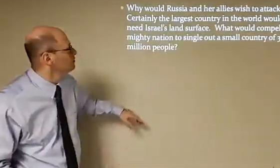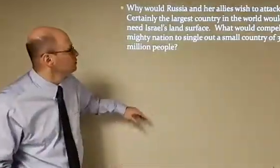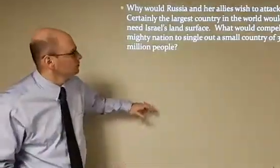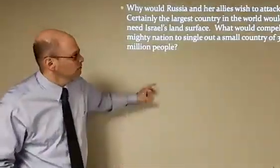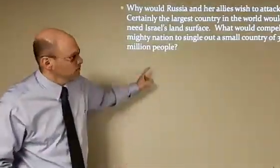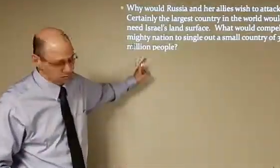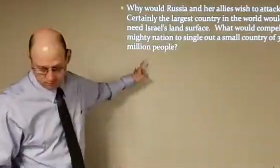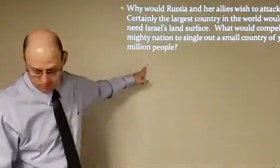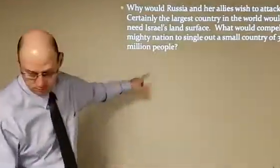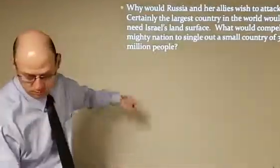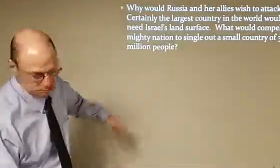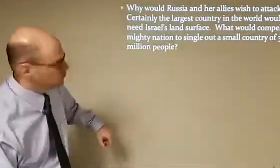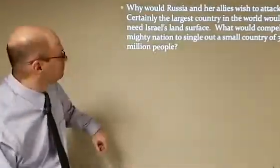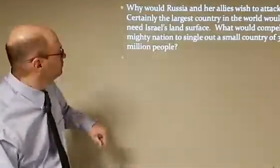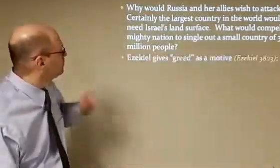about that soon.